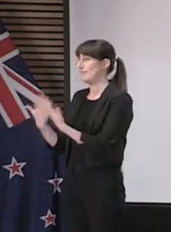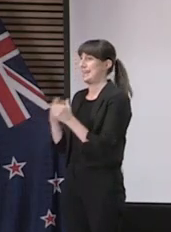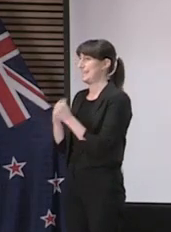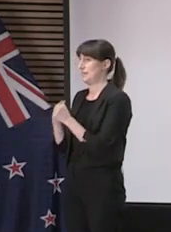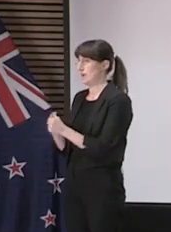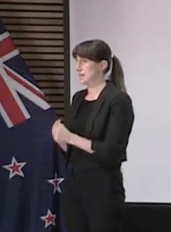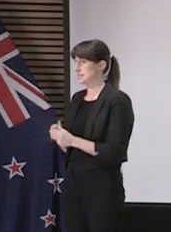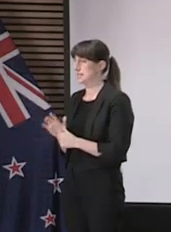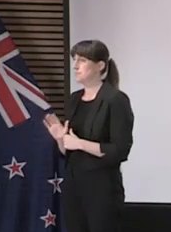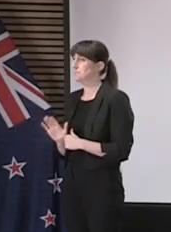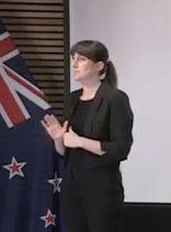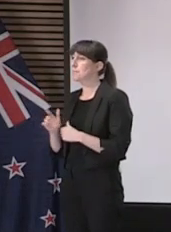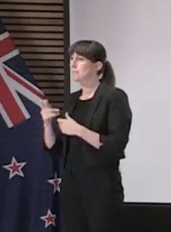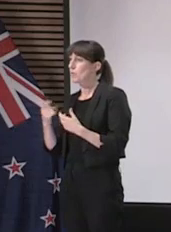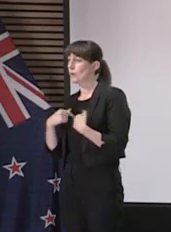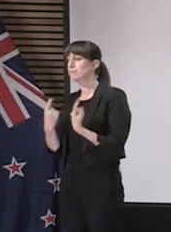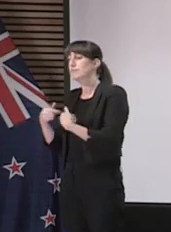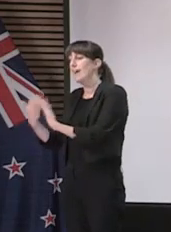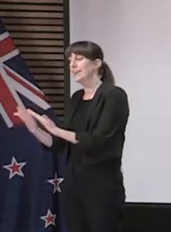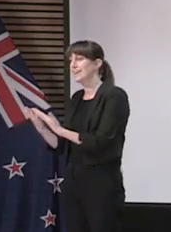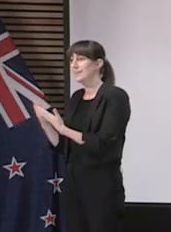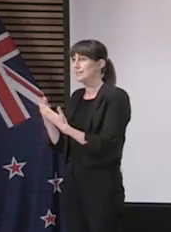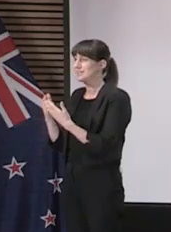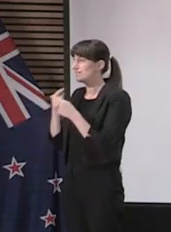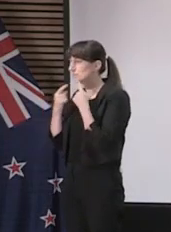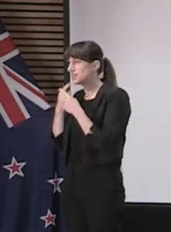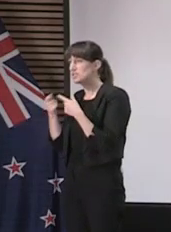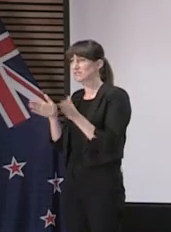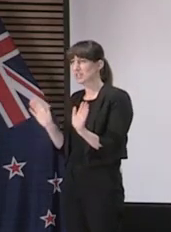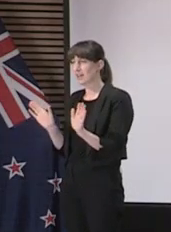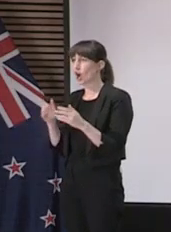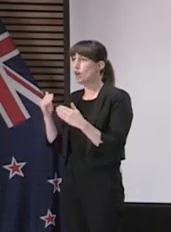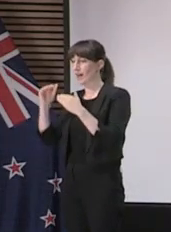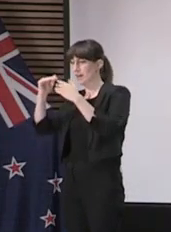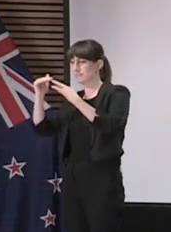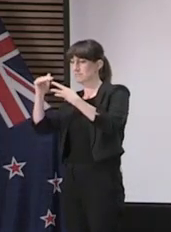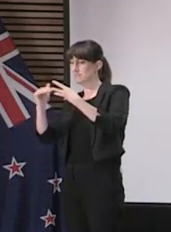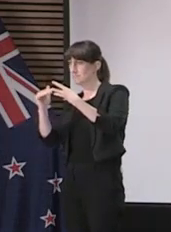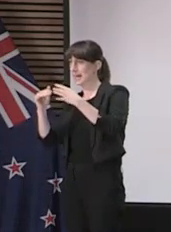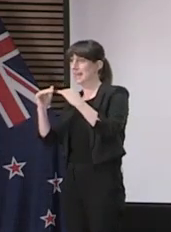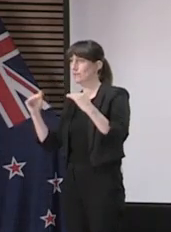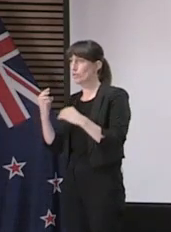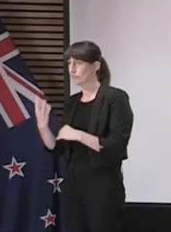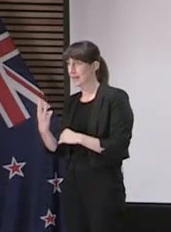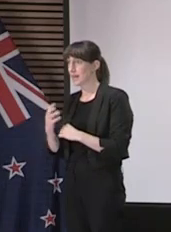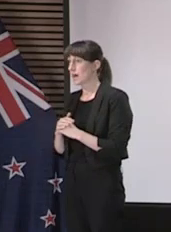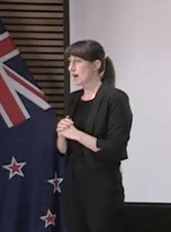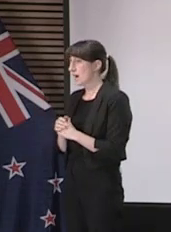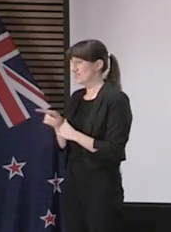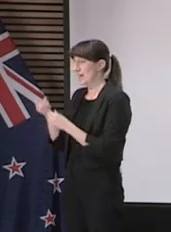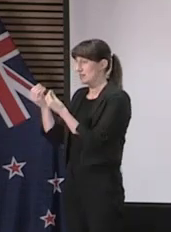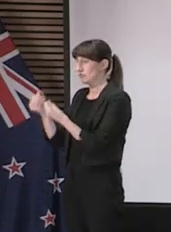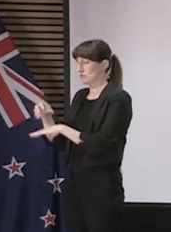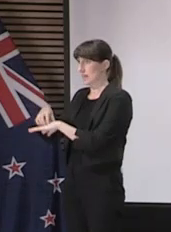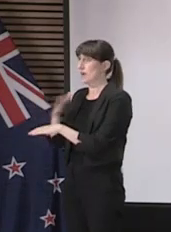of level 4 down to level 3. And a public health view of that would be, yes, we would want to do that very quickly because we want to get the economy going again and